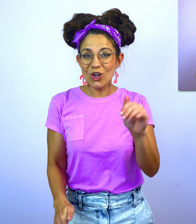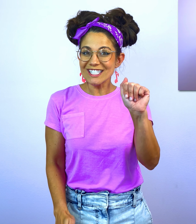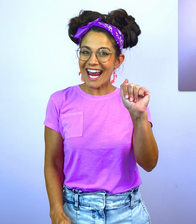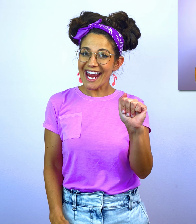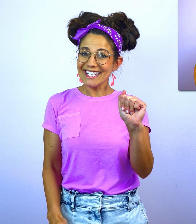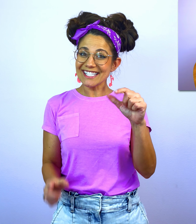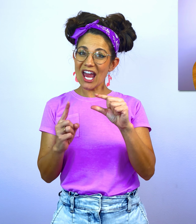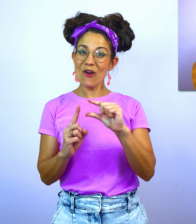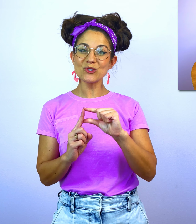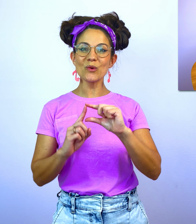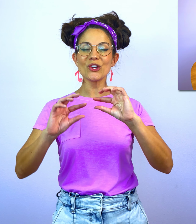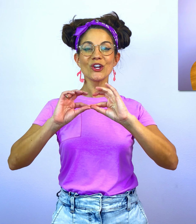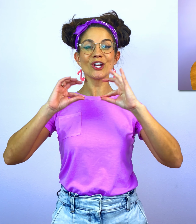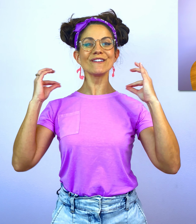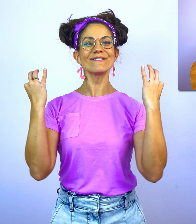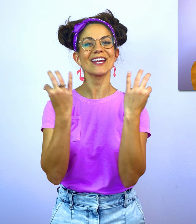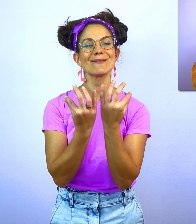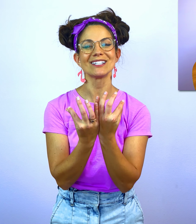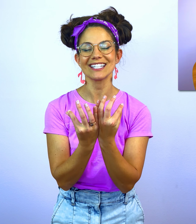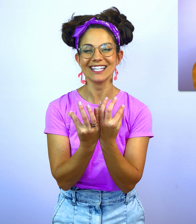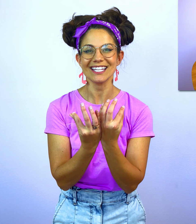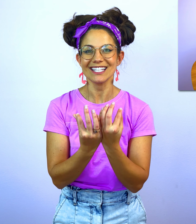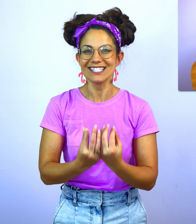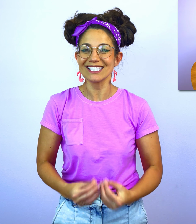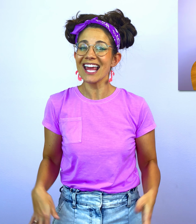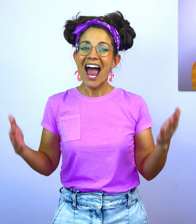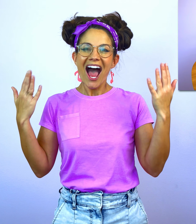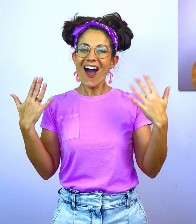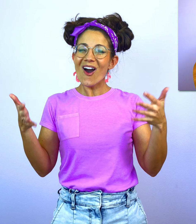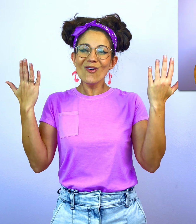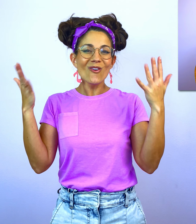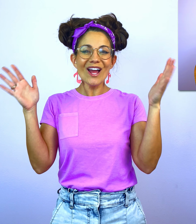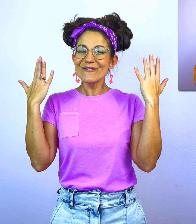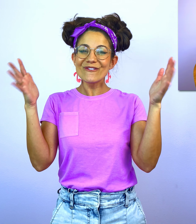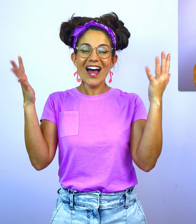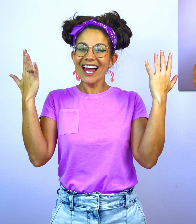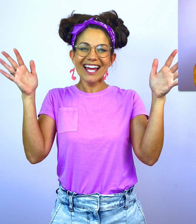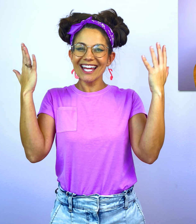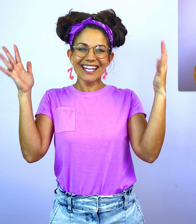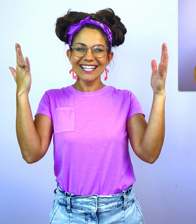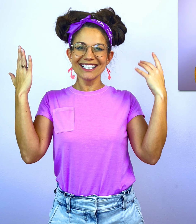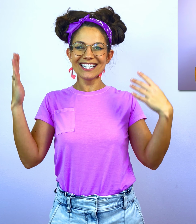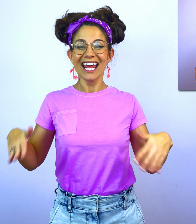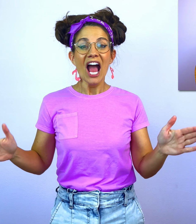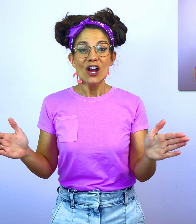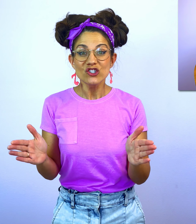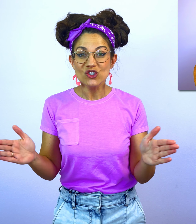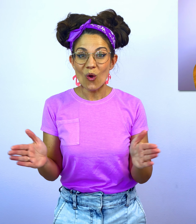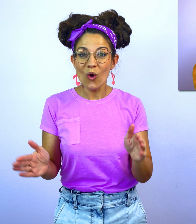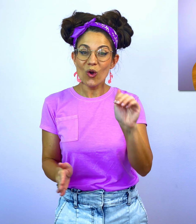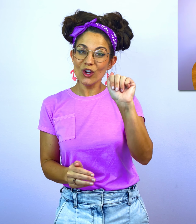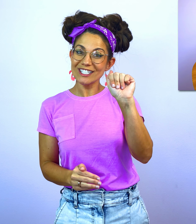Short A sound word families. Oh, what fun! Short